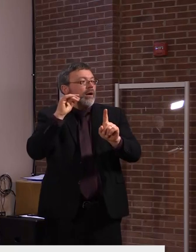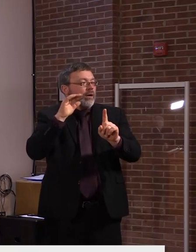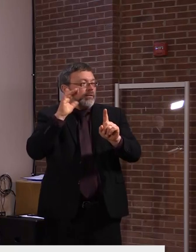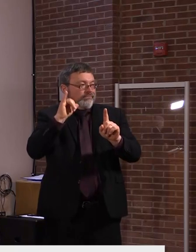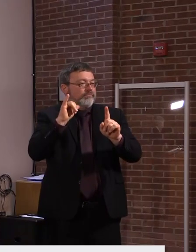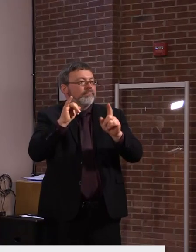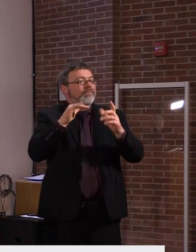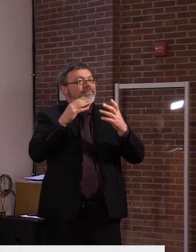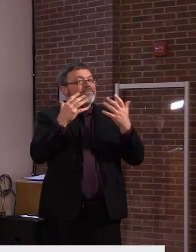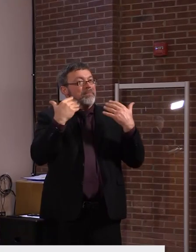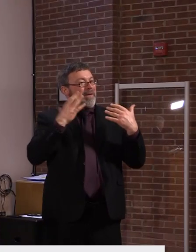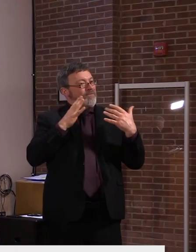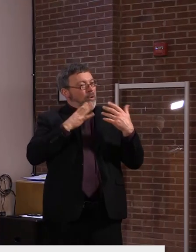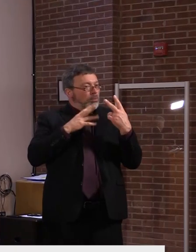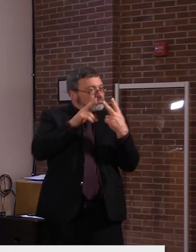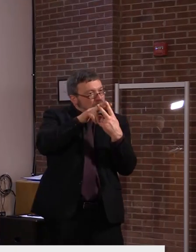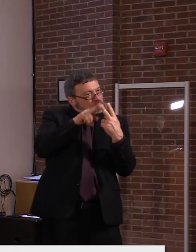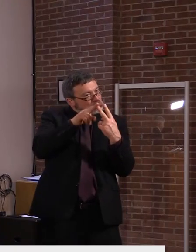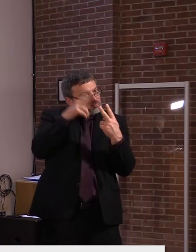tests.